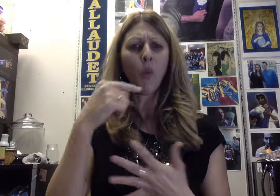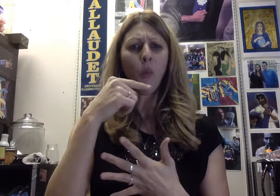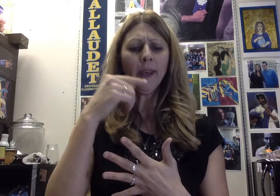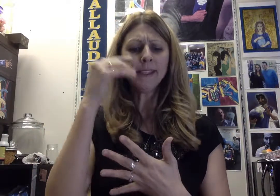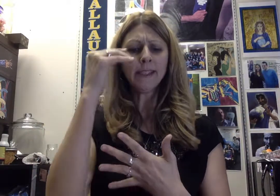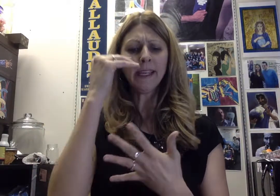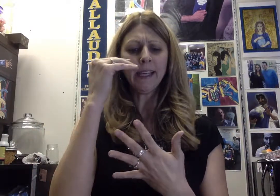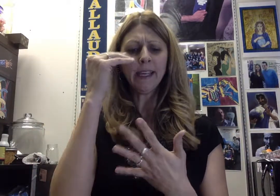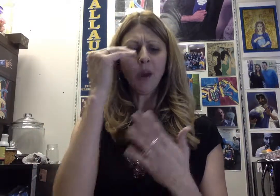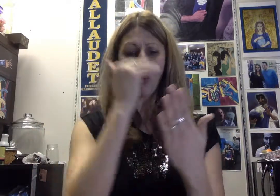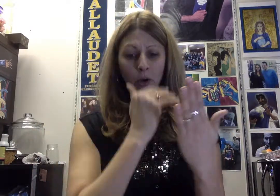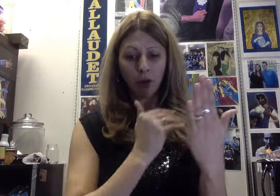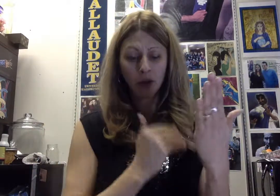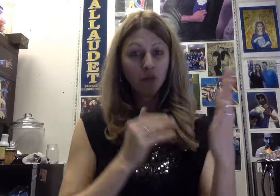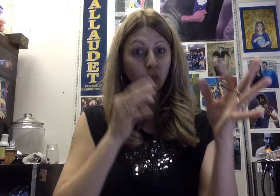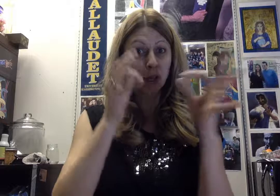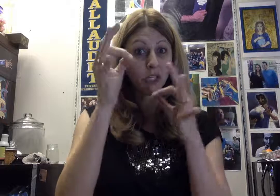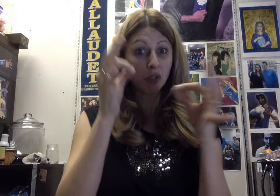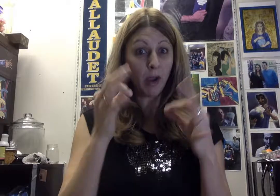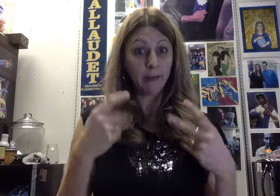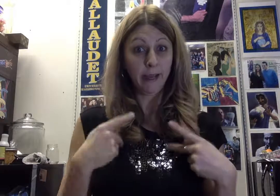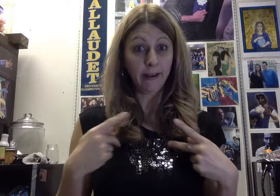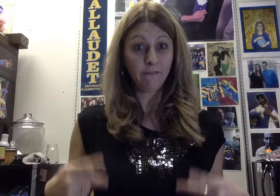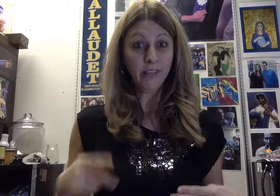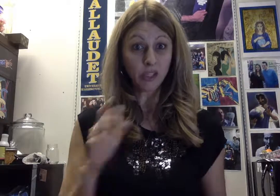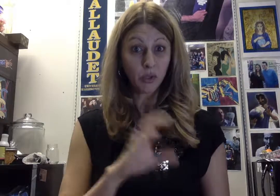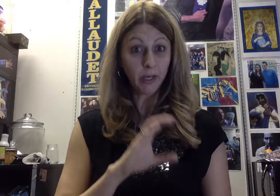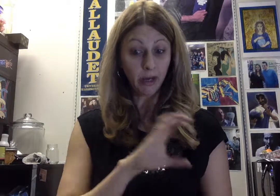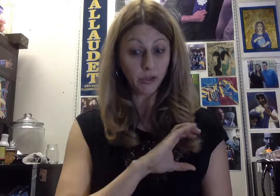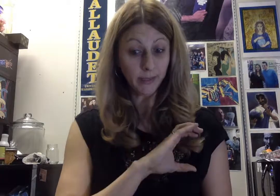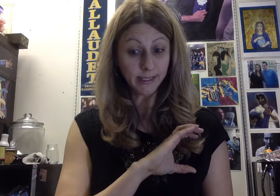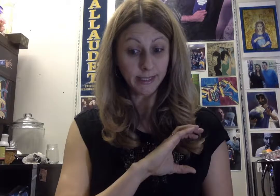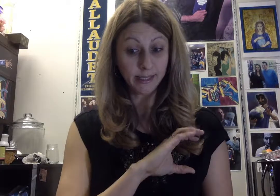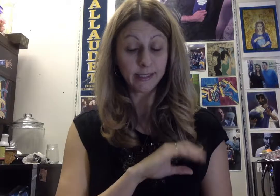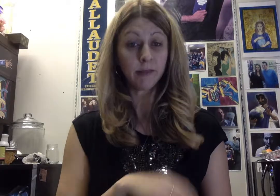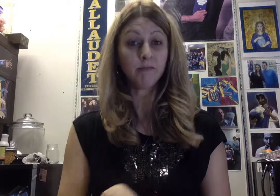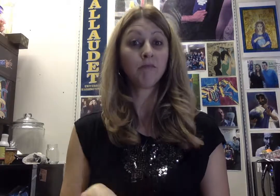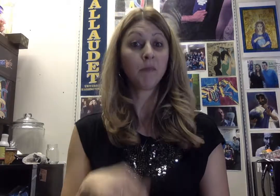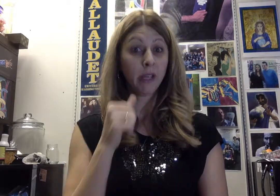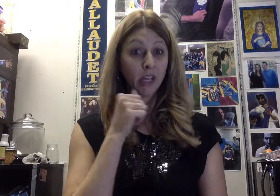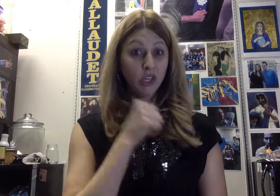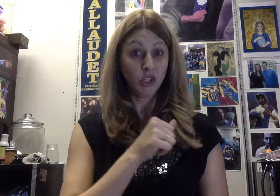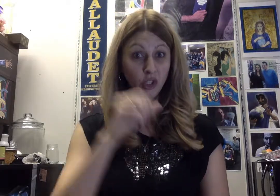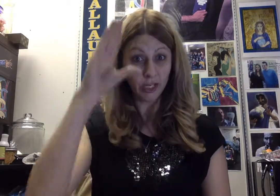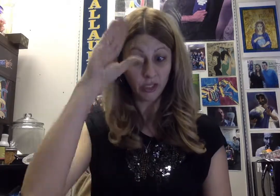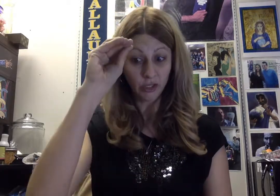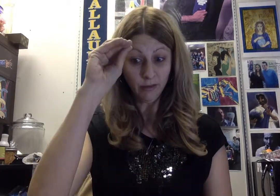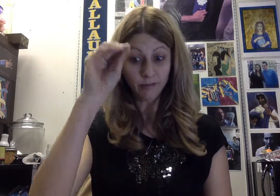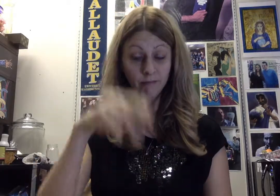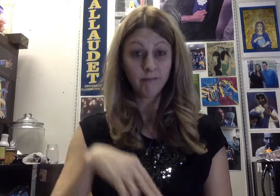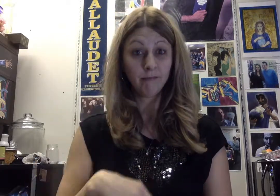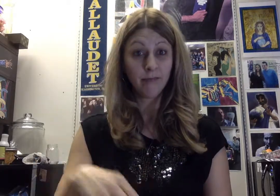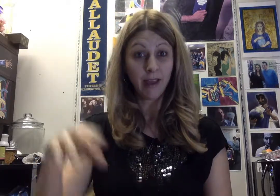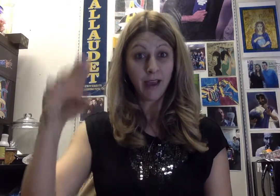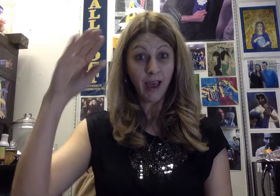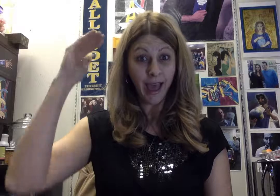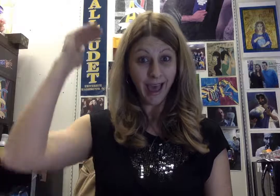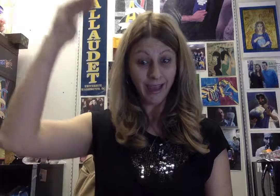What is the order when describing physical characteristics? Gender,